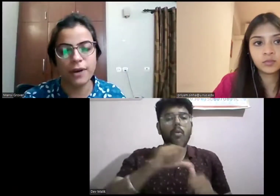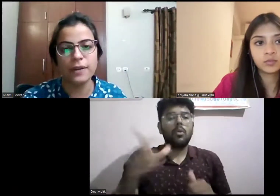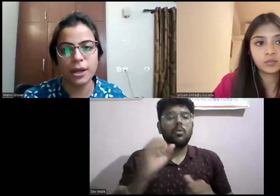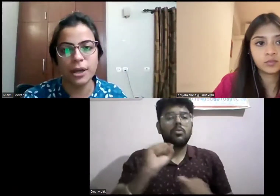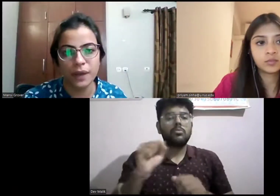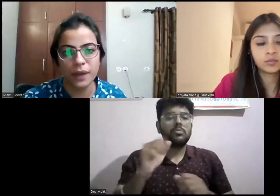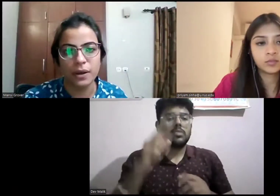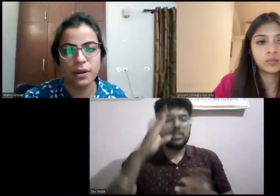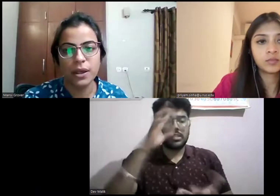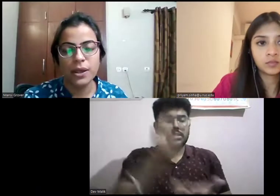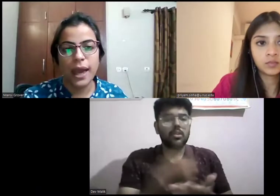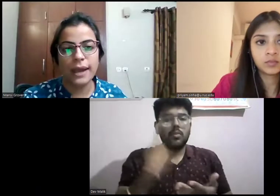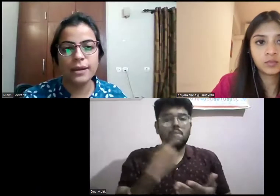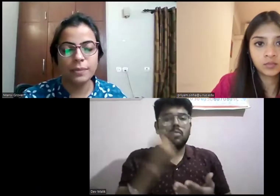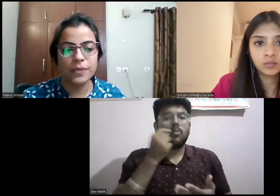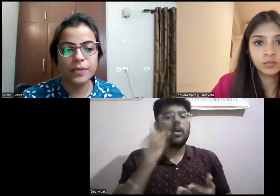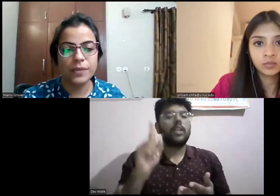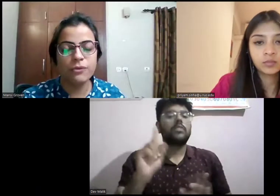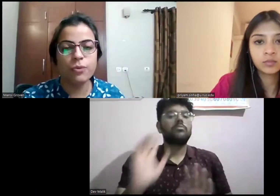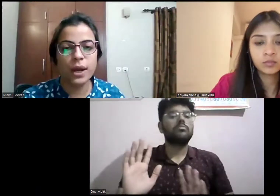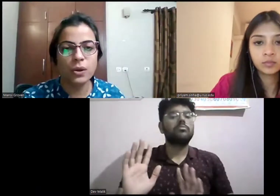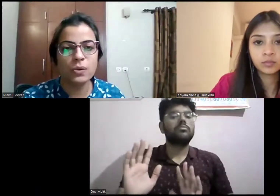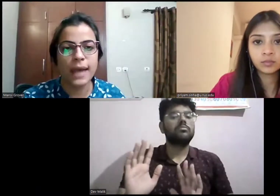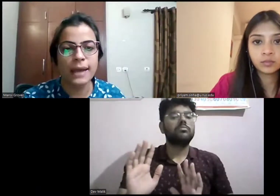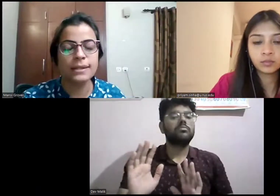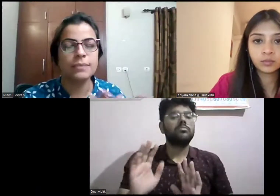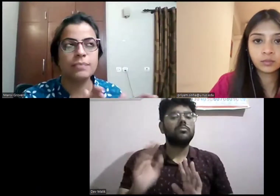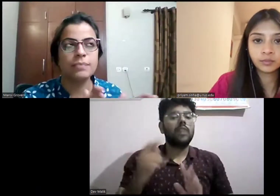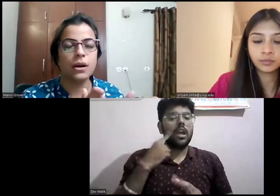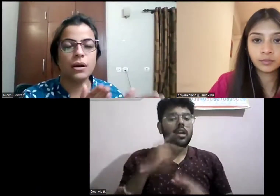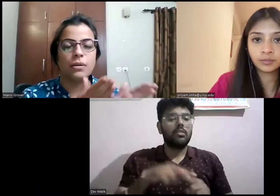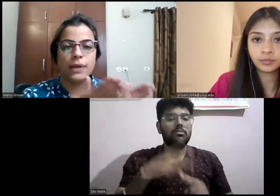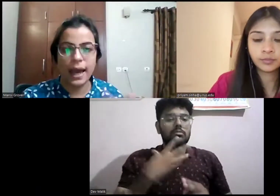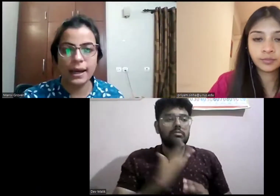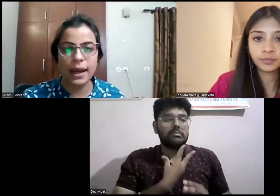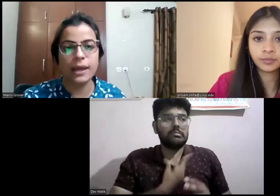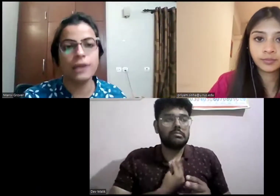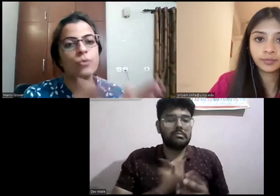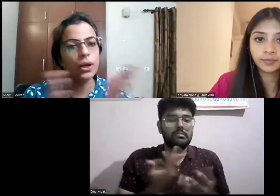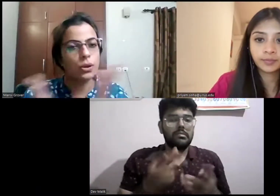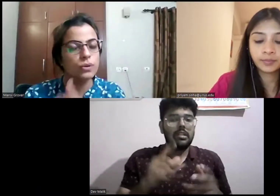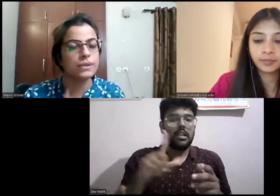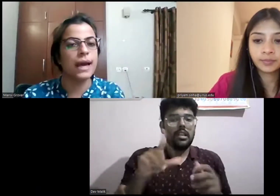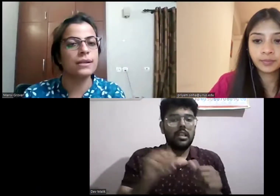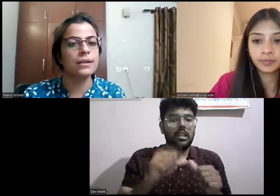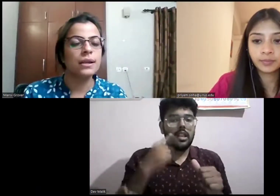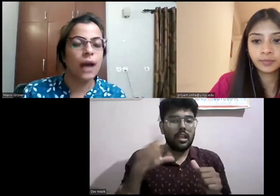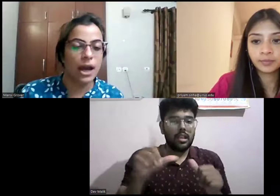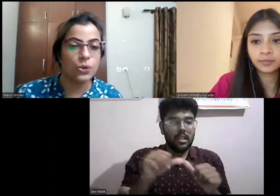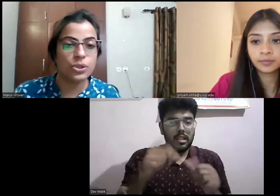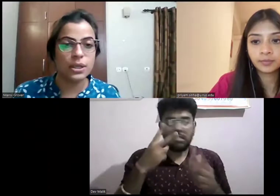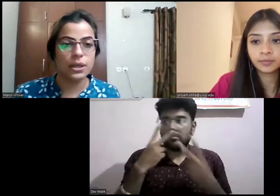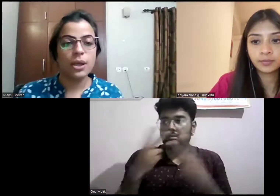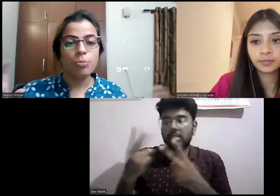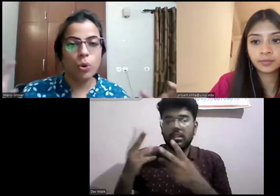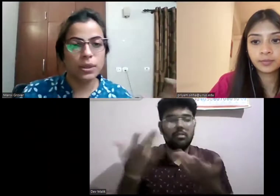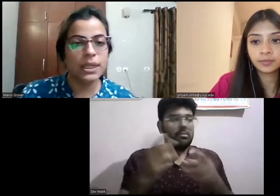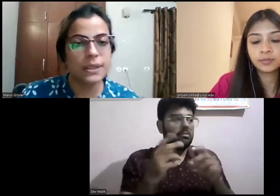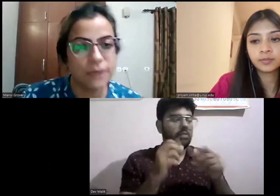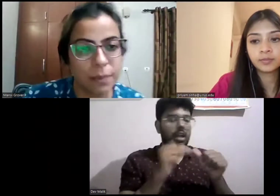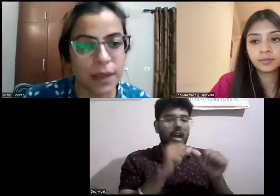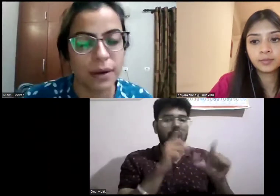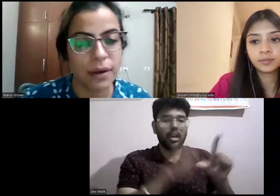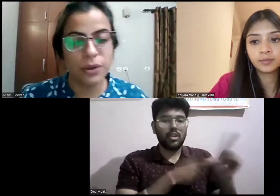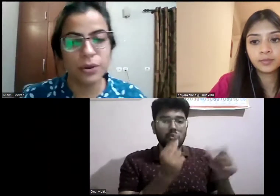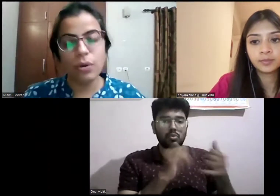her father and brother. And if one looks at Laila, and if one looks at Ayushi, both